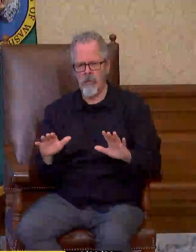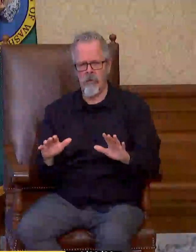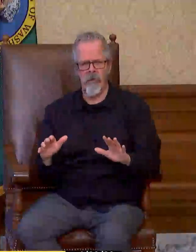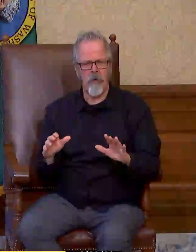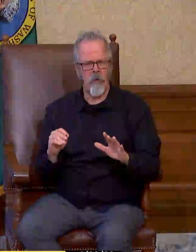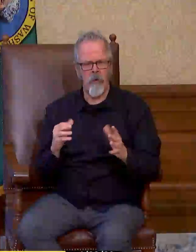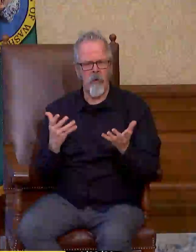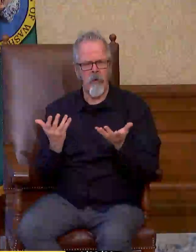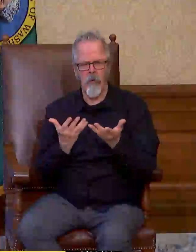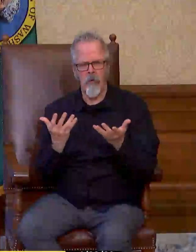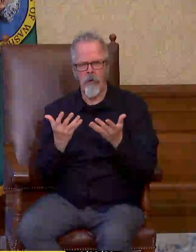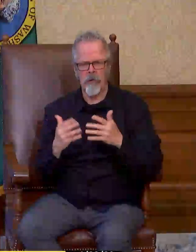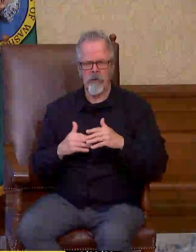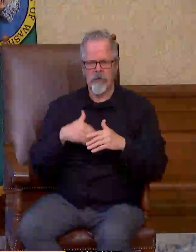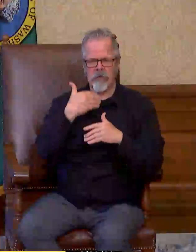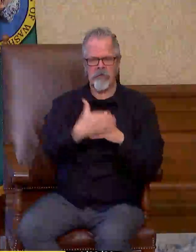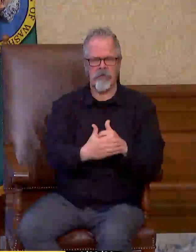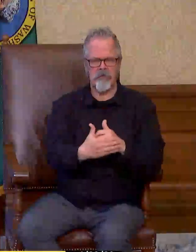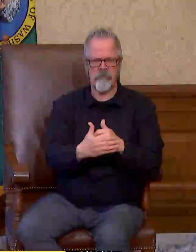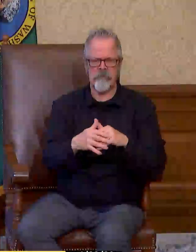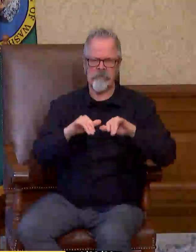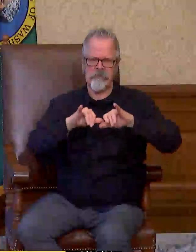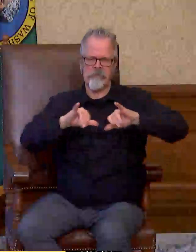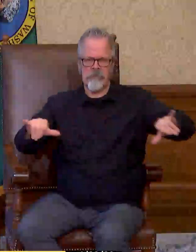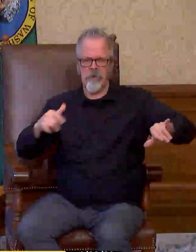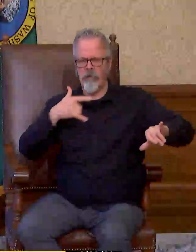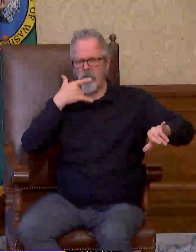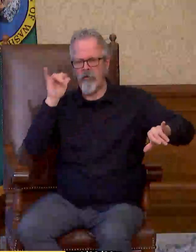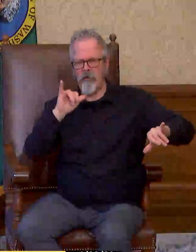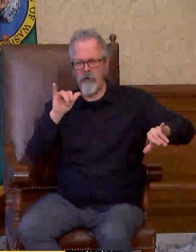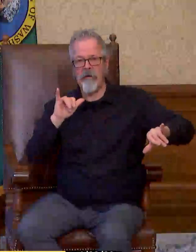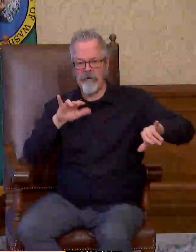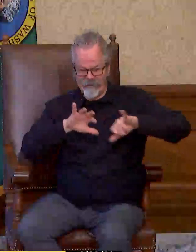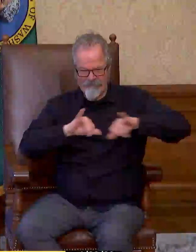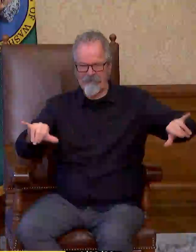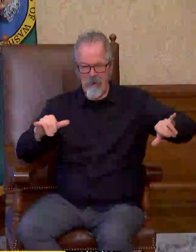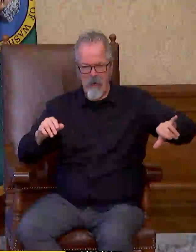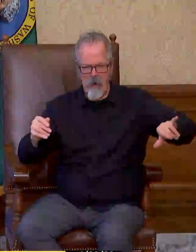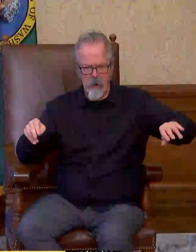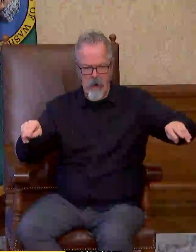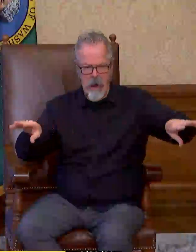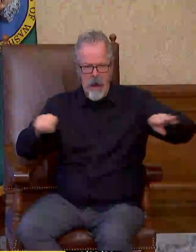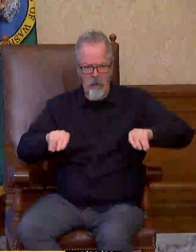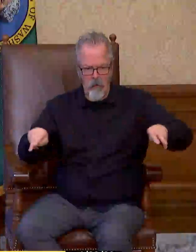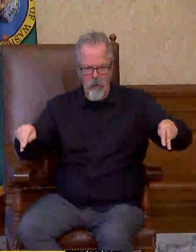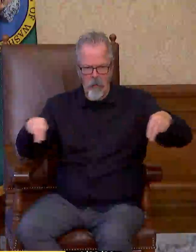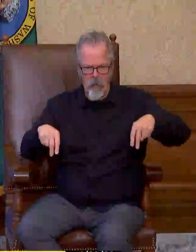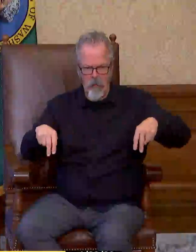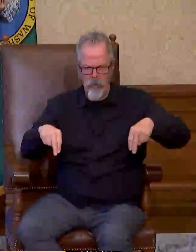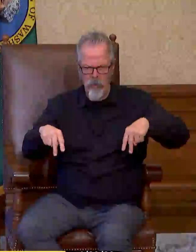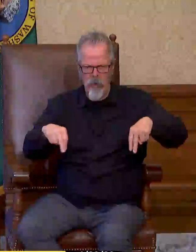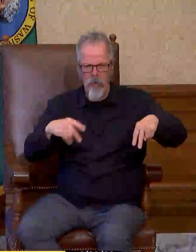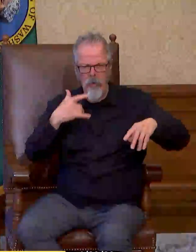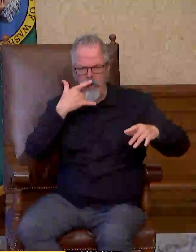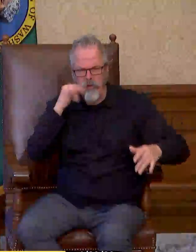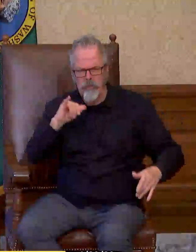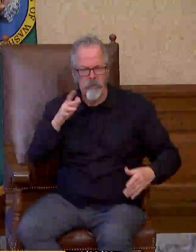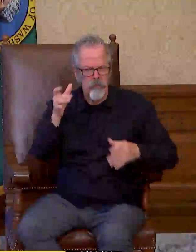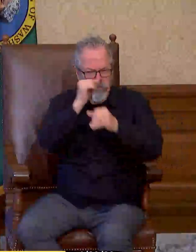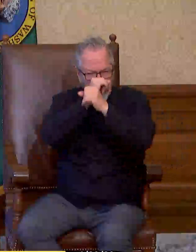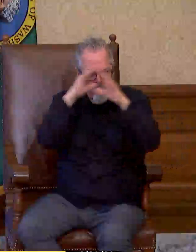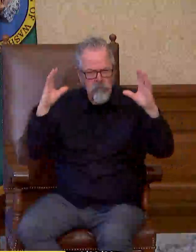actually orders regarding social distancing that the state has issued that are the law of the state of